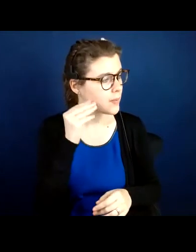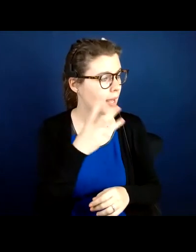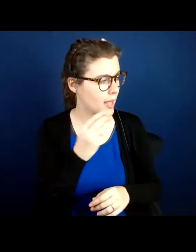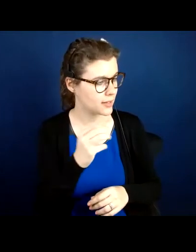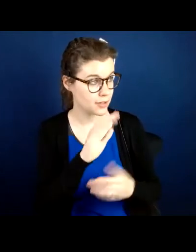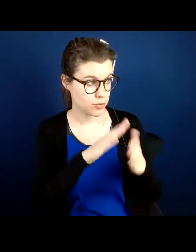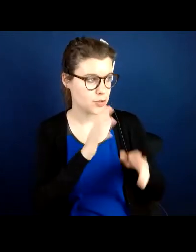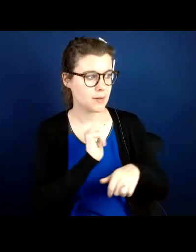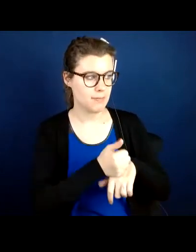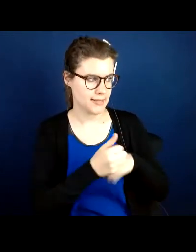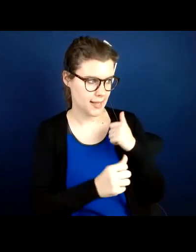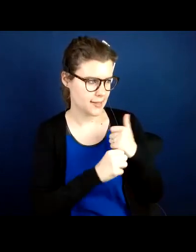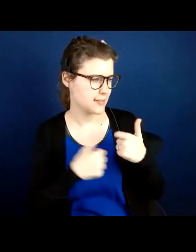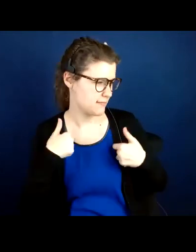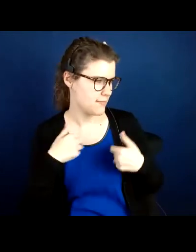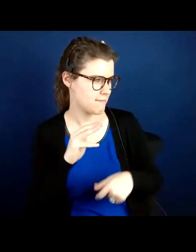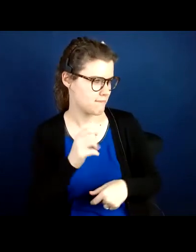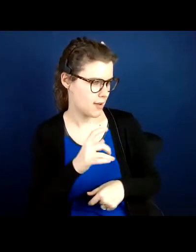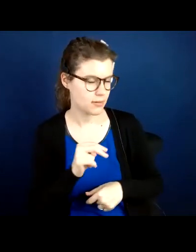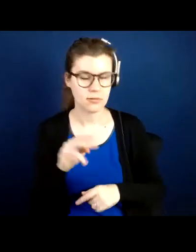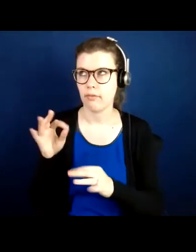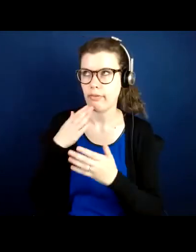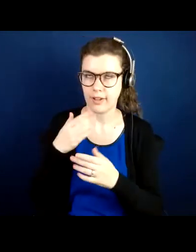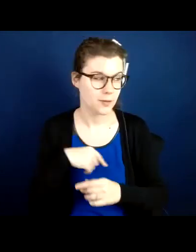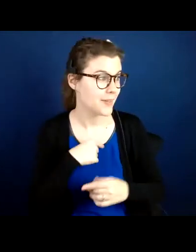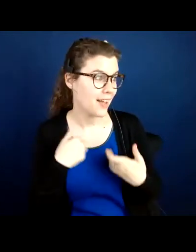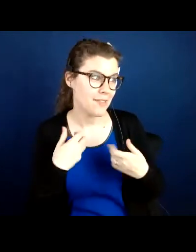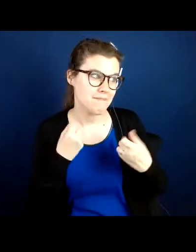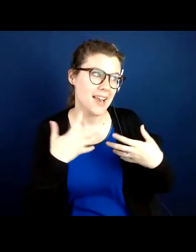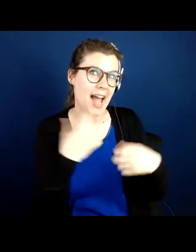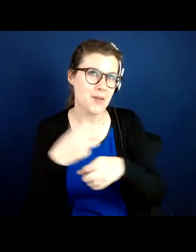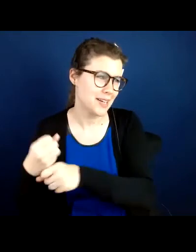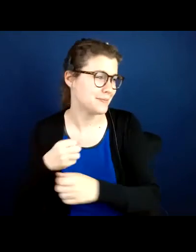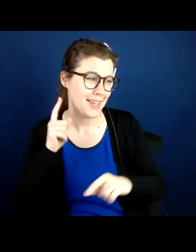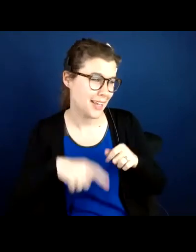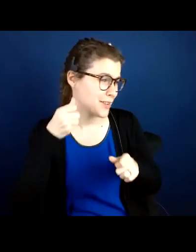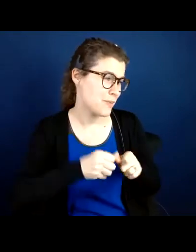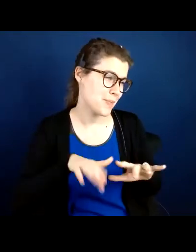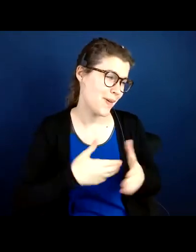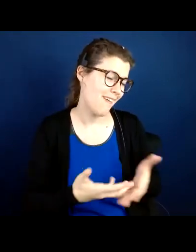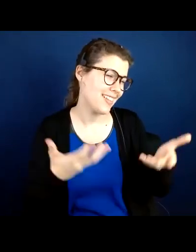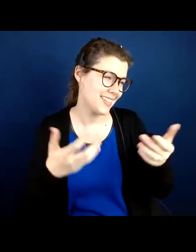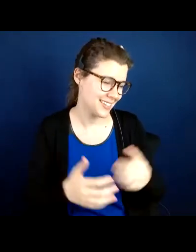assistance. Thank you. Okay, we're in alphabet soup over here. You can't remember all the acronyms.